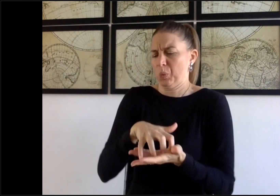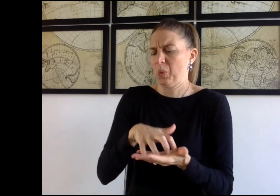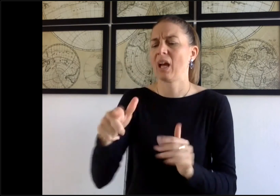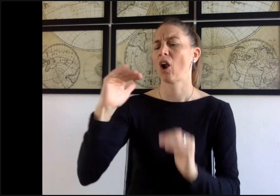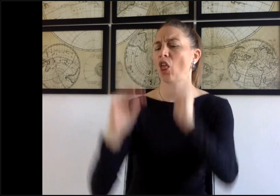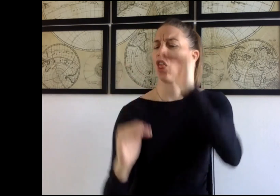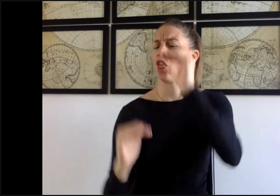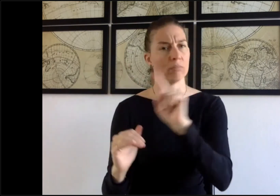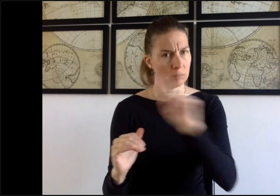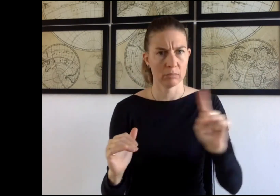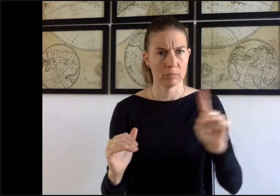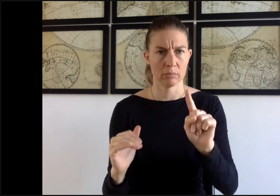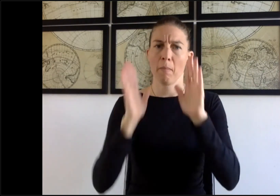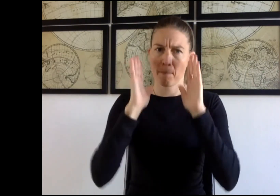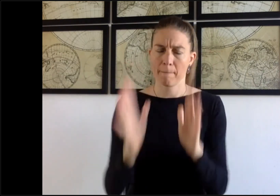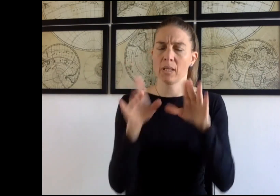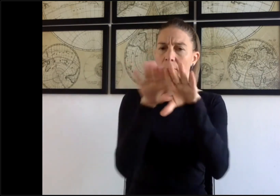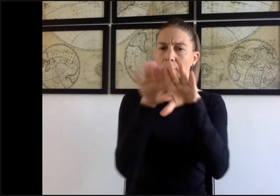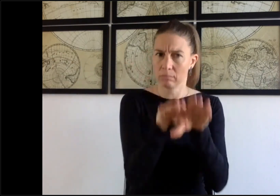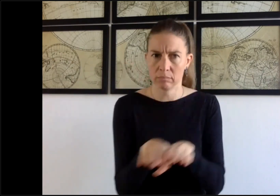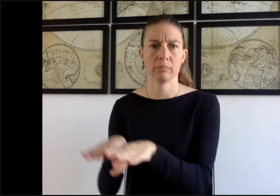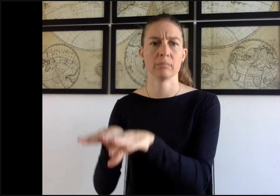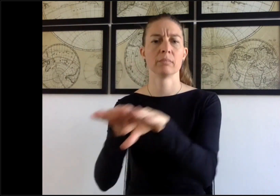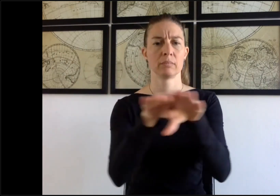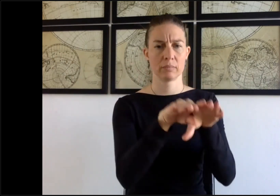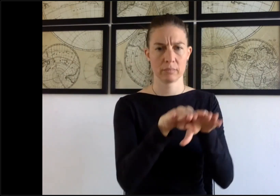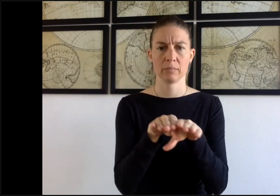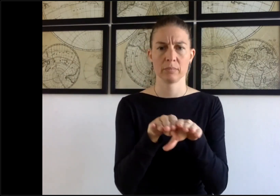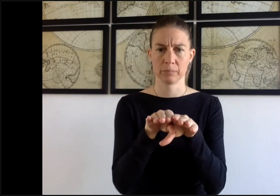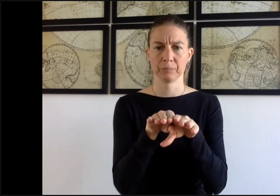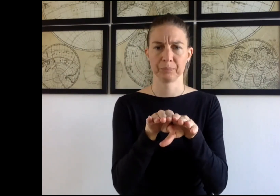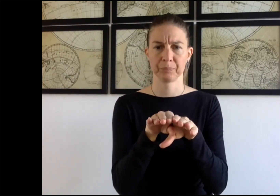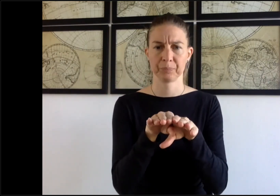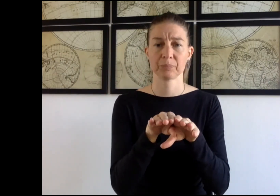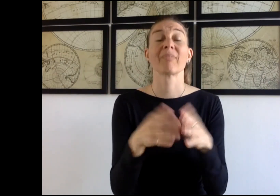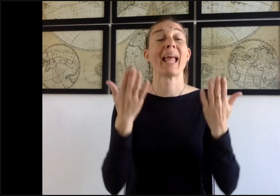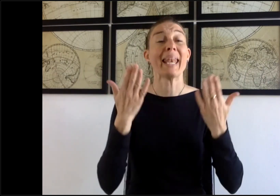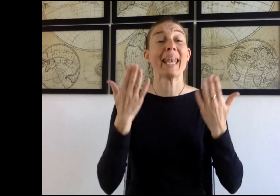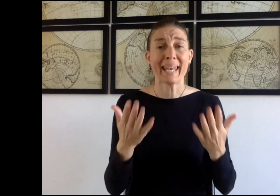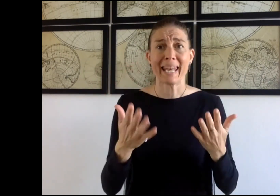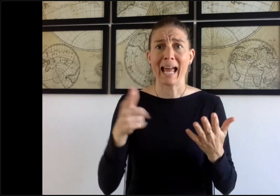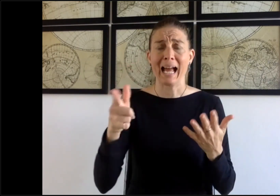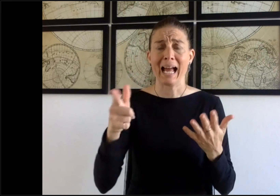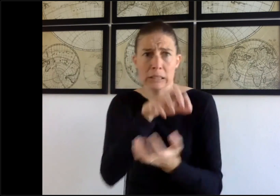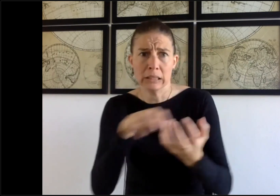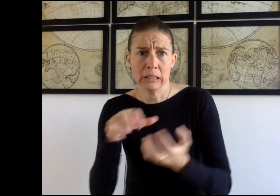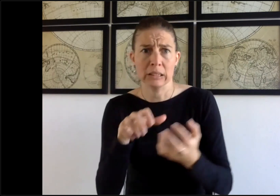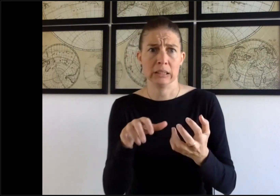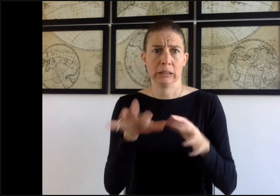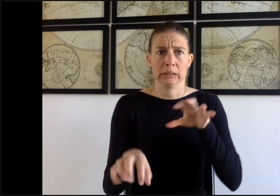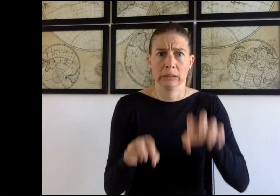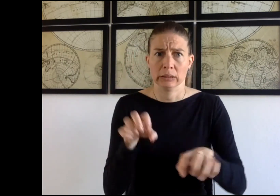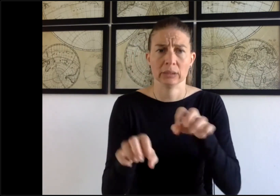societies. Haydn has referred to the issue of the important gaps